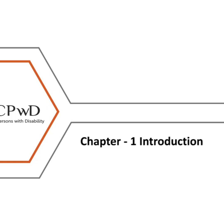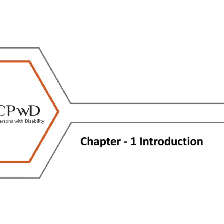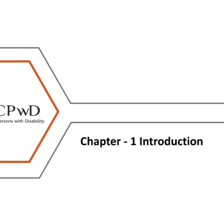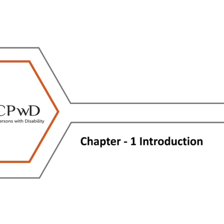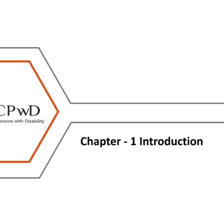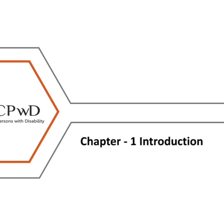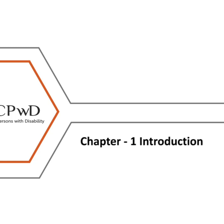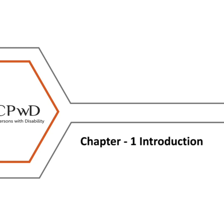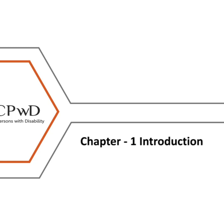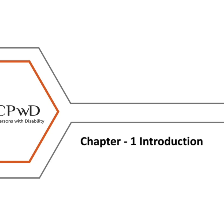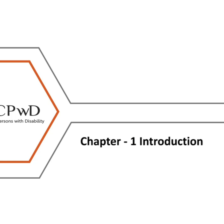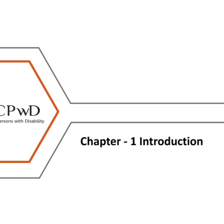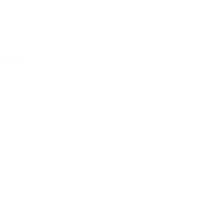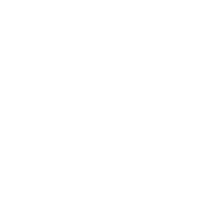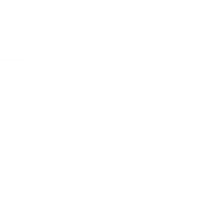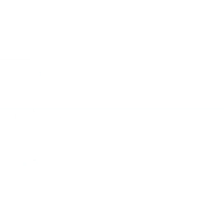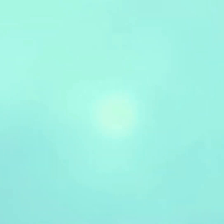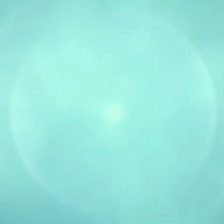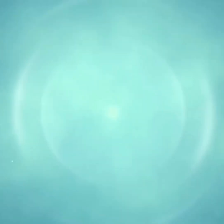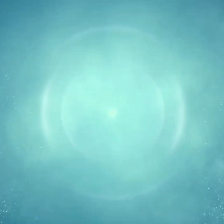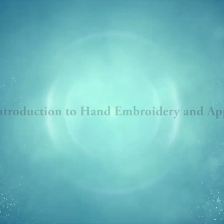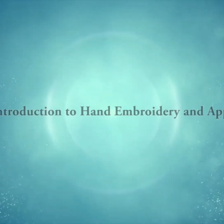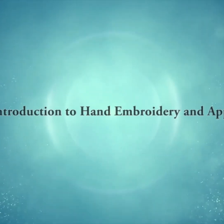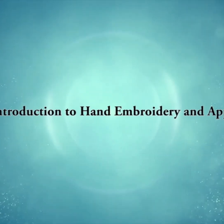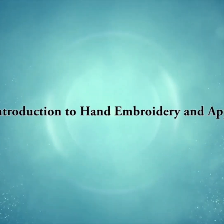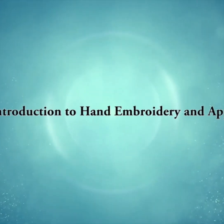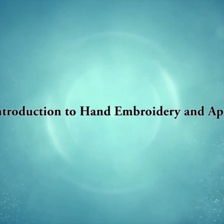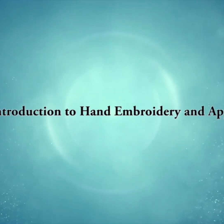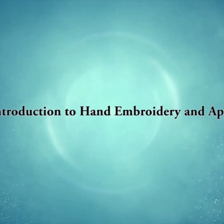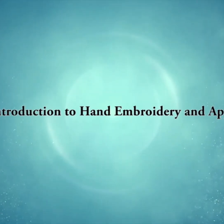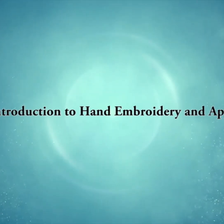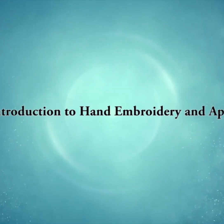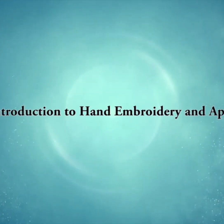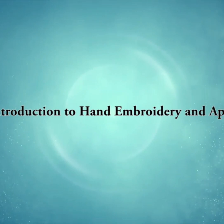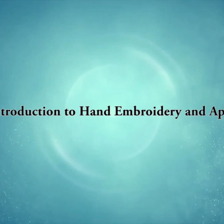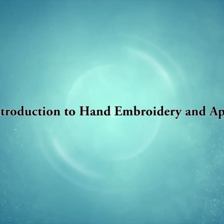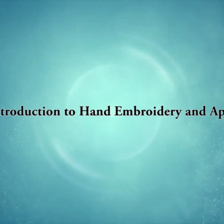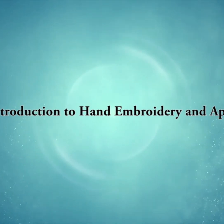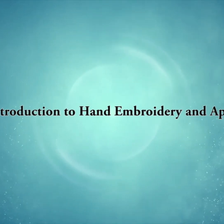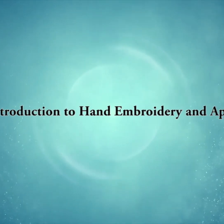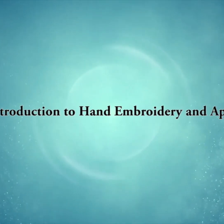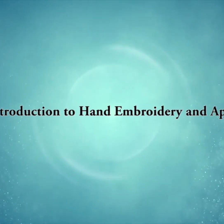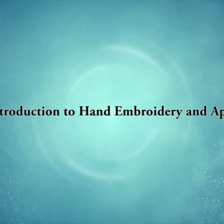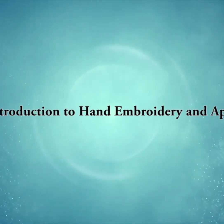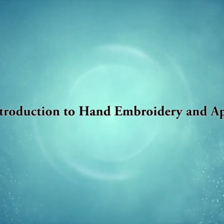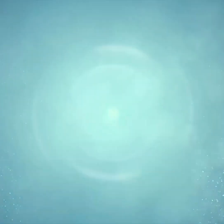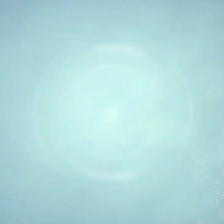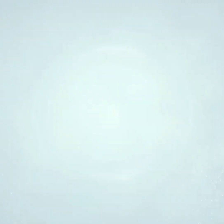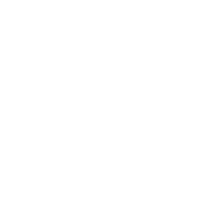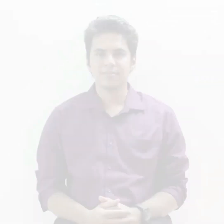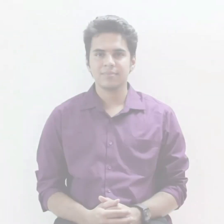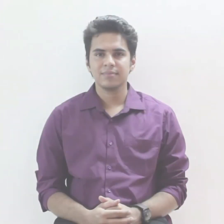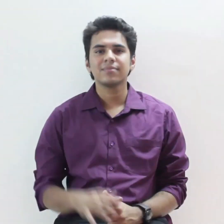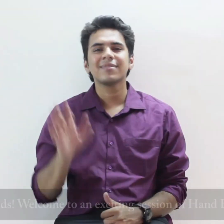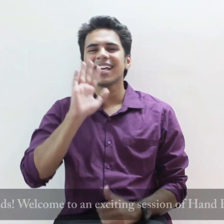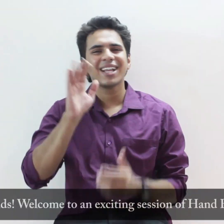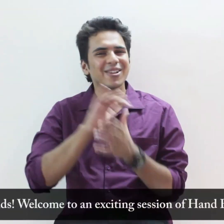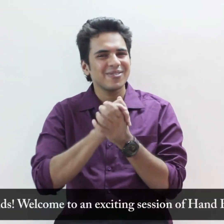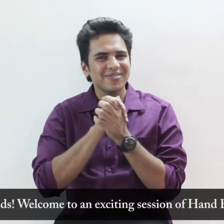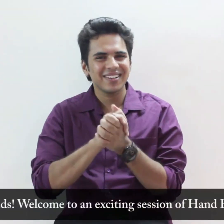Chapter 1: Introduction. Unit 1.1: Introduction to Hand Embroidery and Apparel Sector.